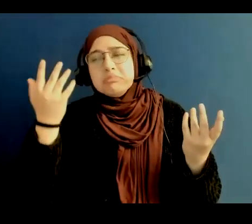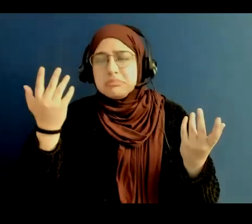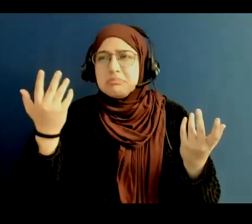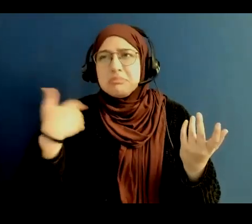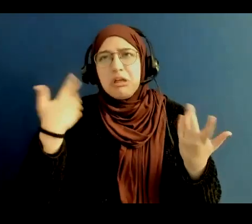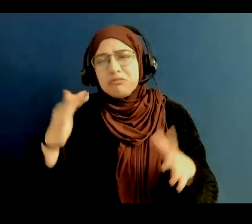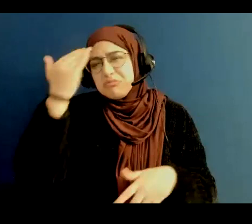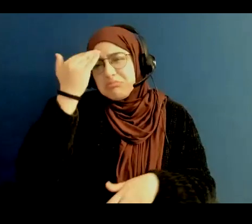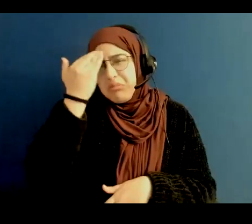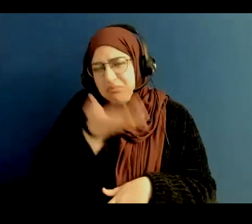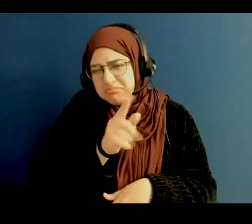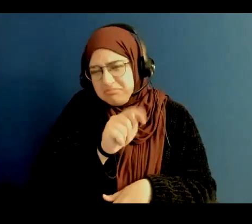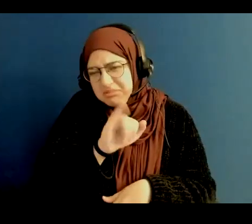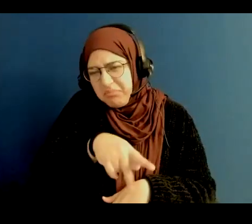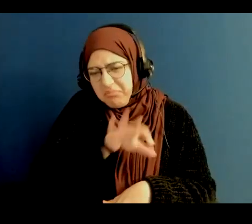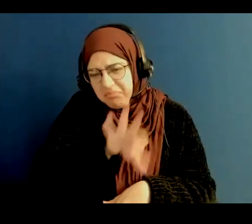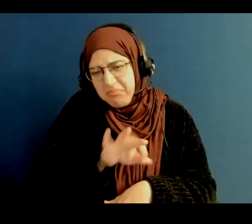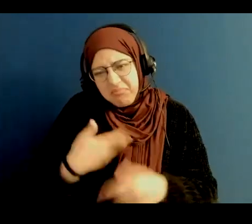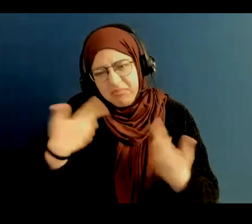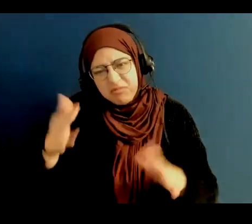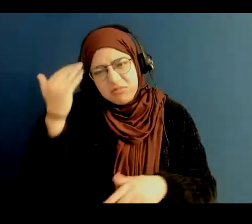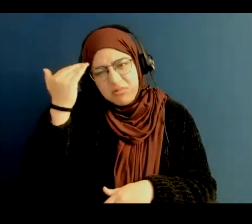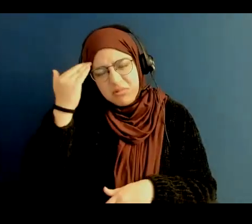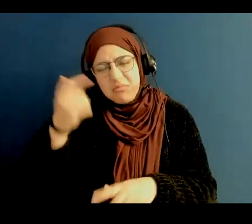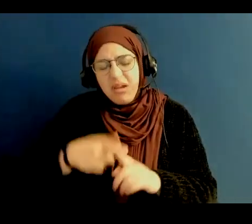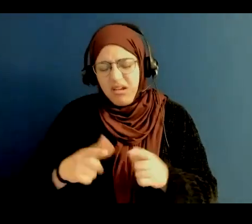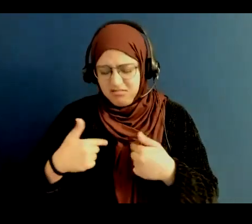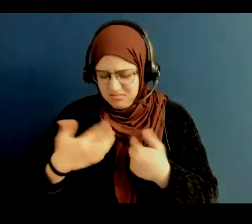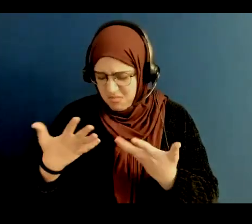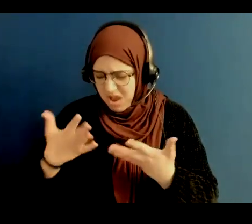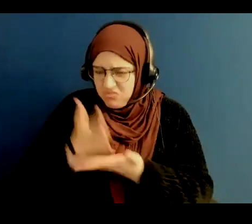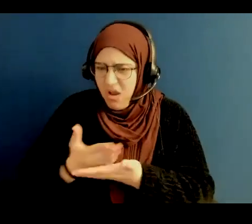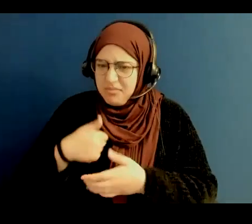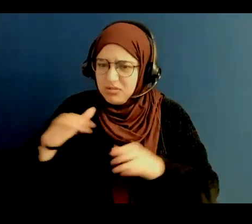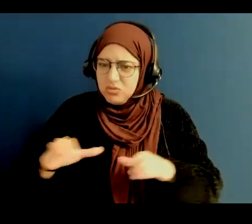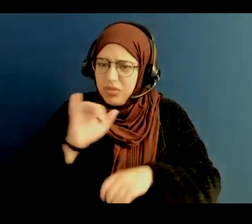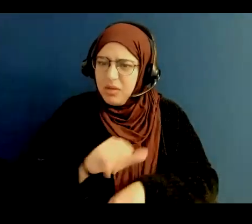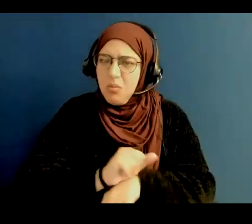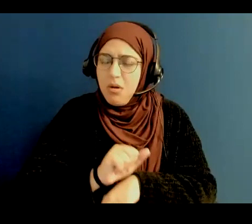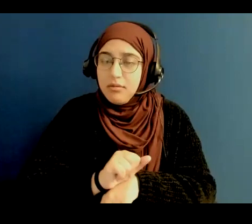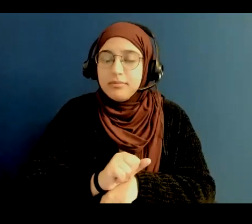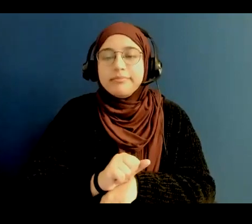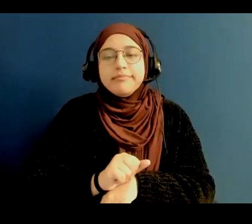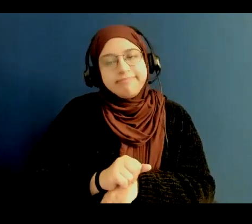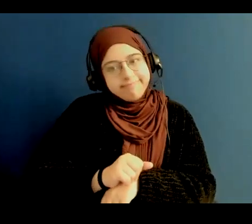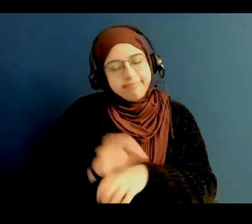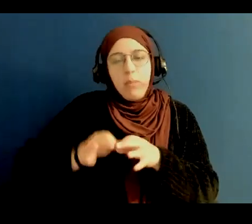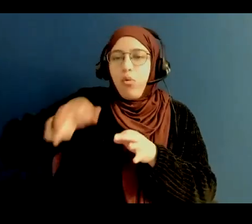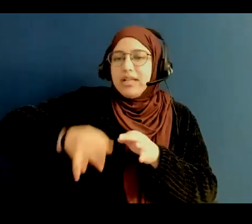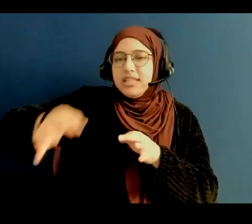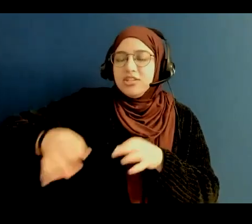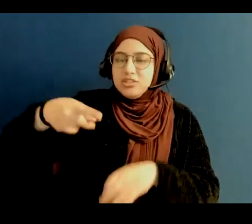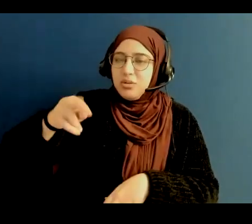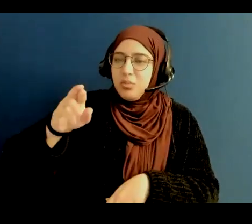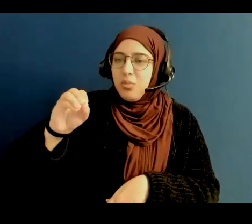tips. So what is it that's actually stopping you from doing the work? And that is procrastination. Procrastination